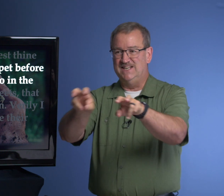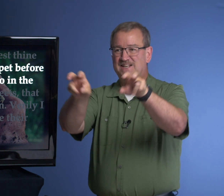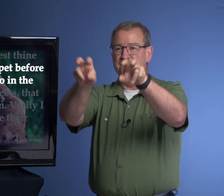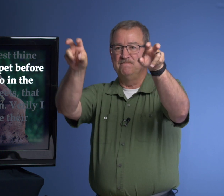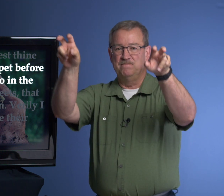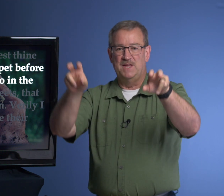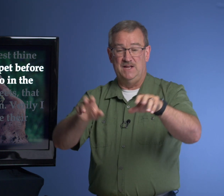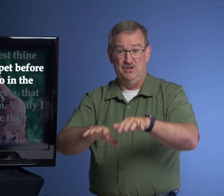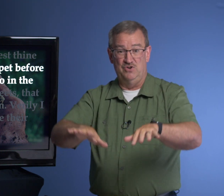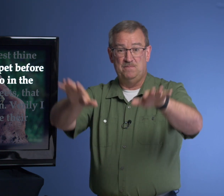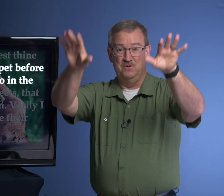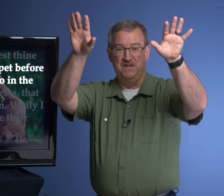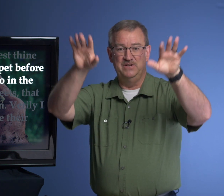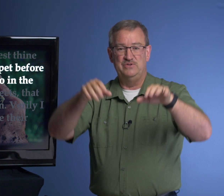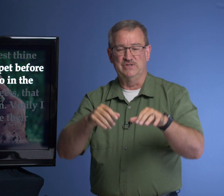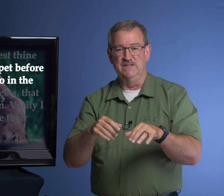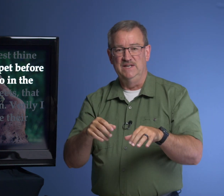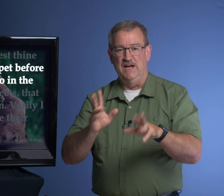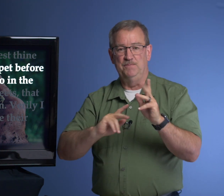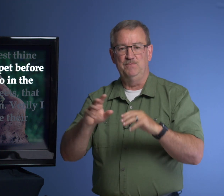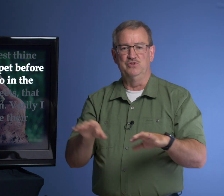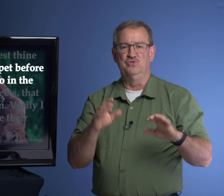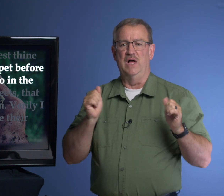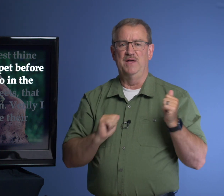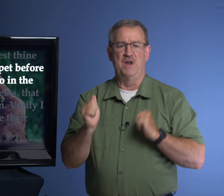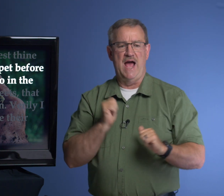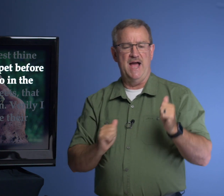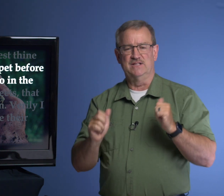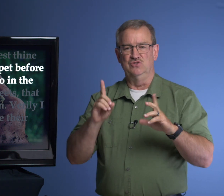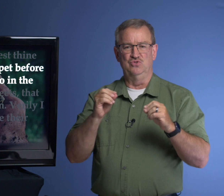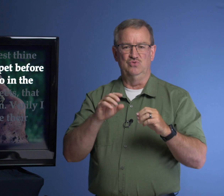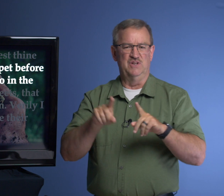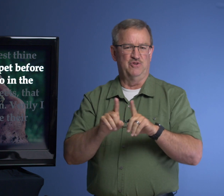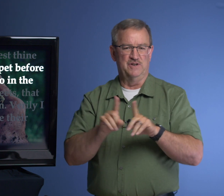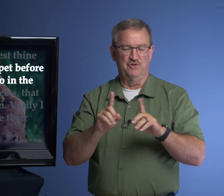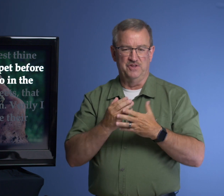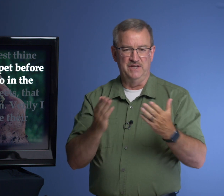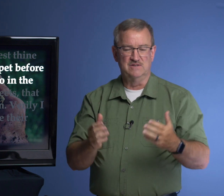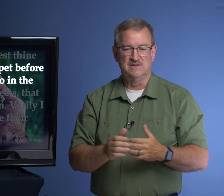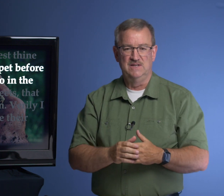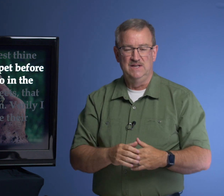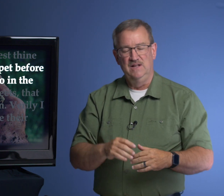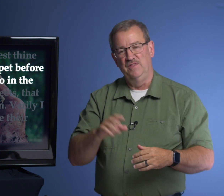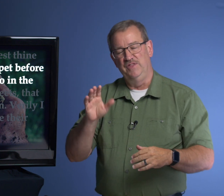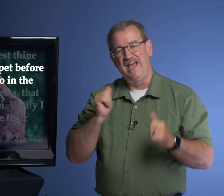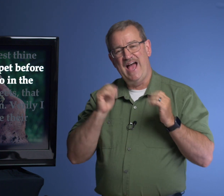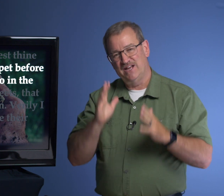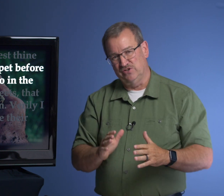sit, you know, up on the hills, and people would do, they would act and do different things. The